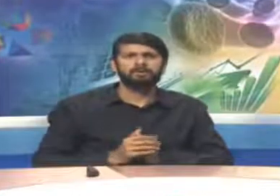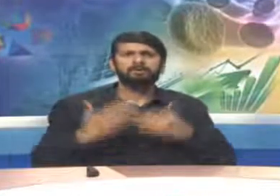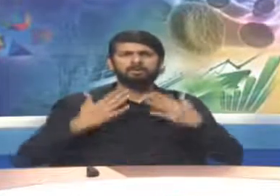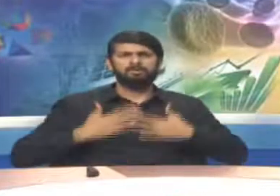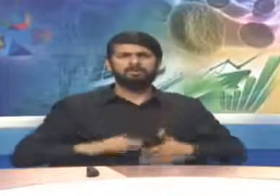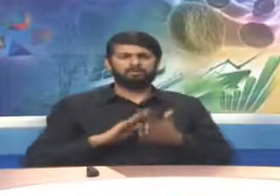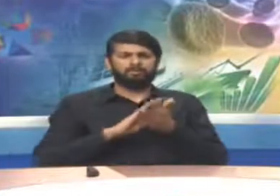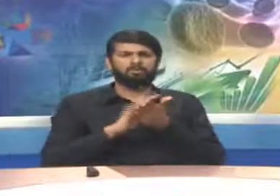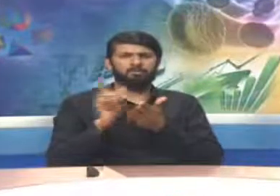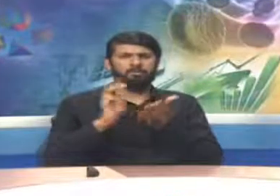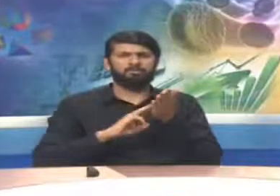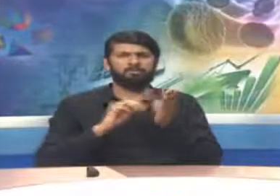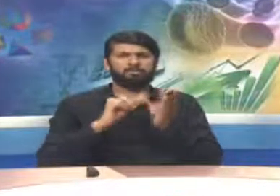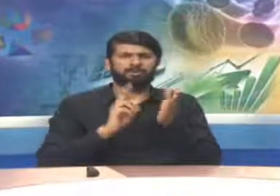Fourth is